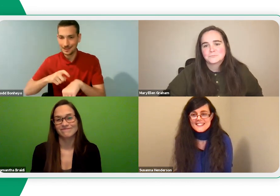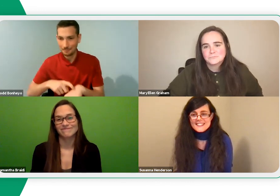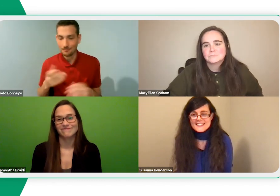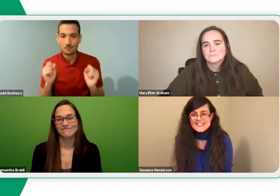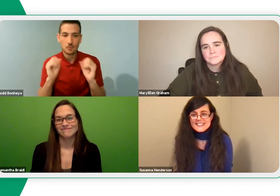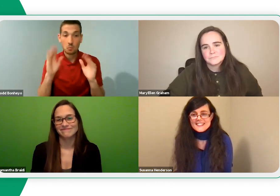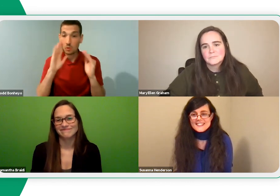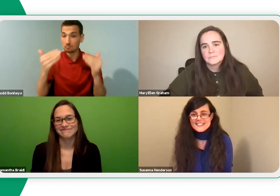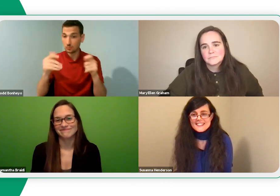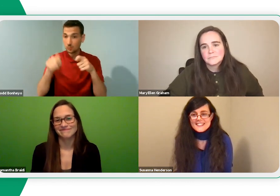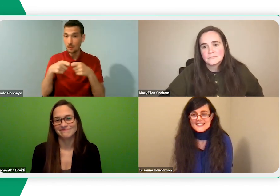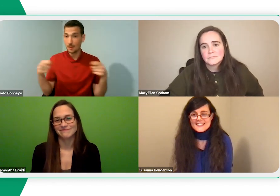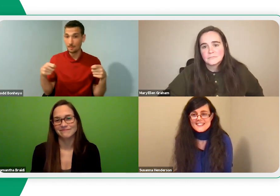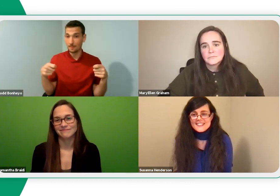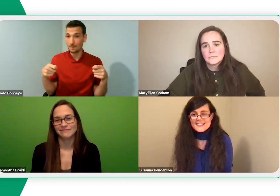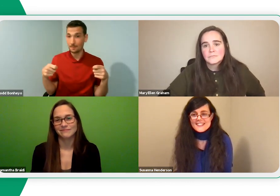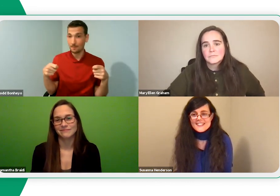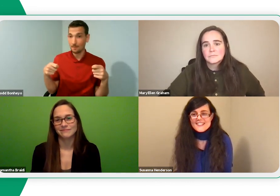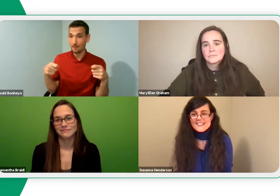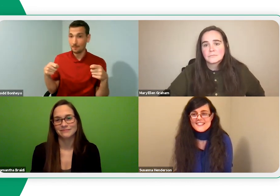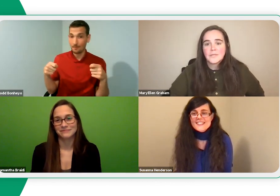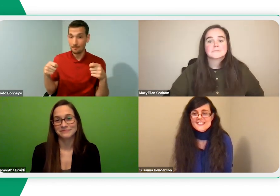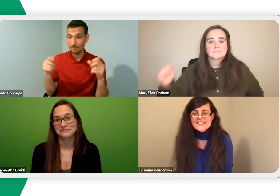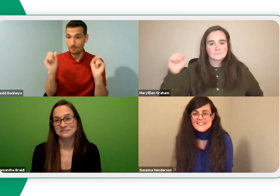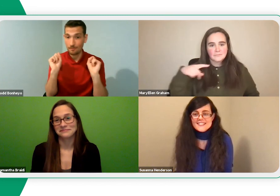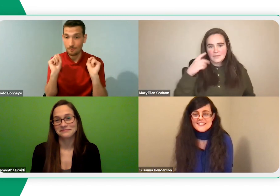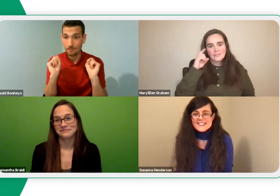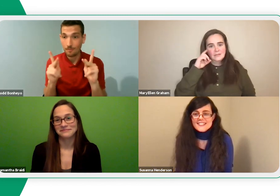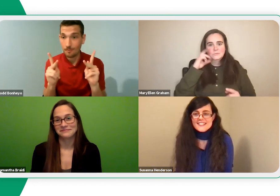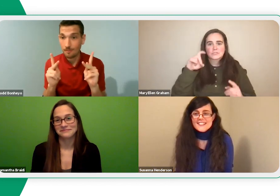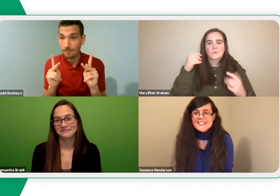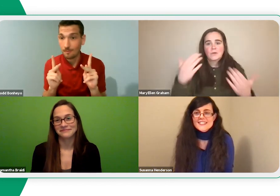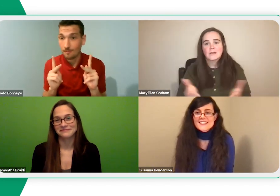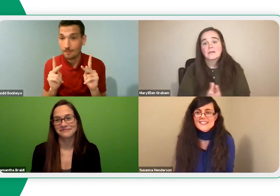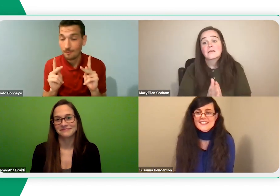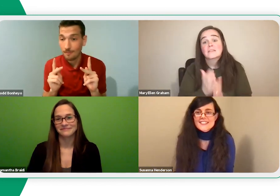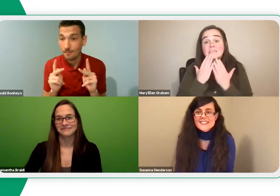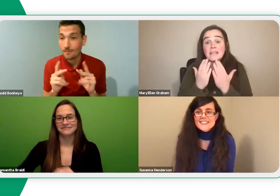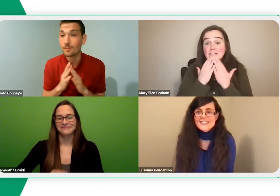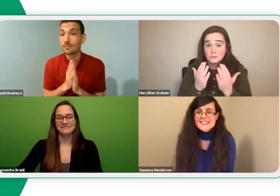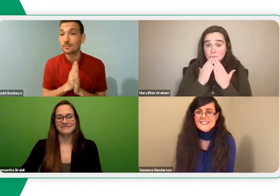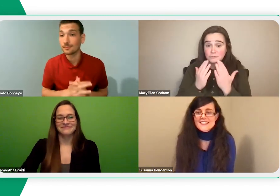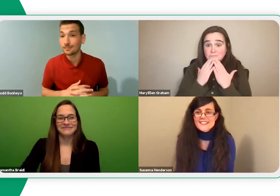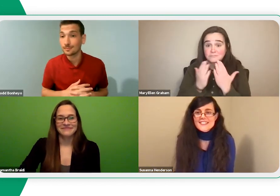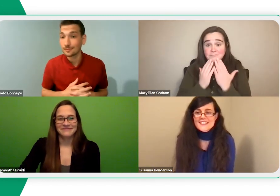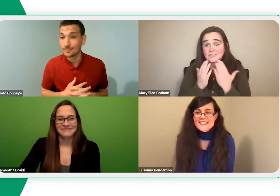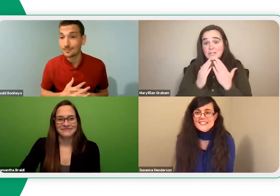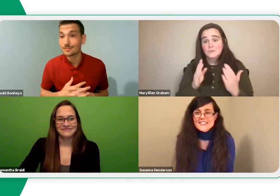about this, but we need to respect everyone's time. So we are going to go ahead and wrap up now.